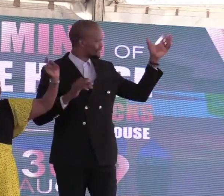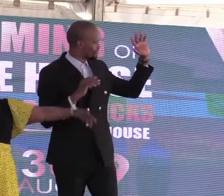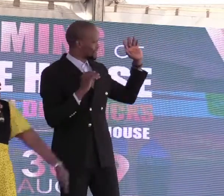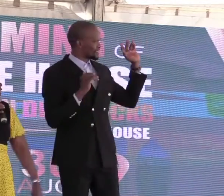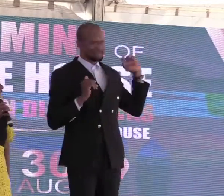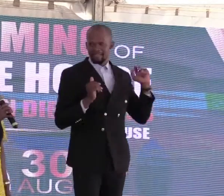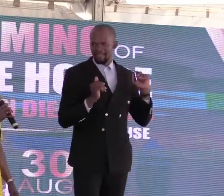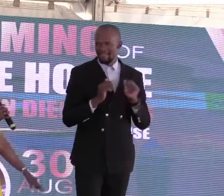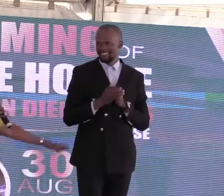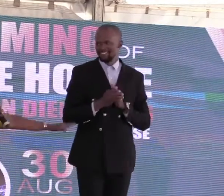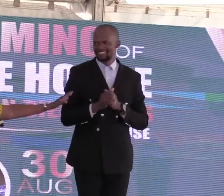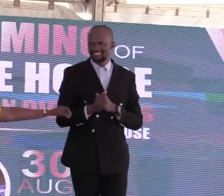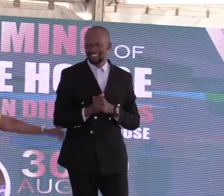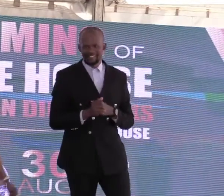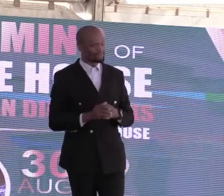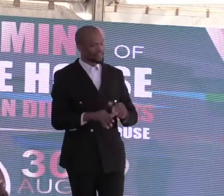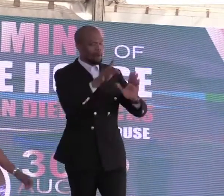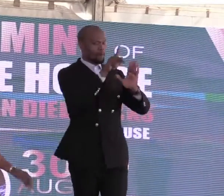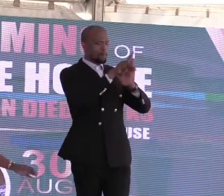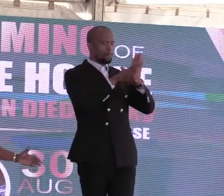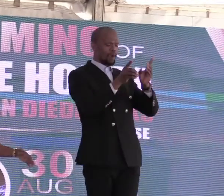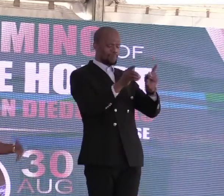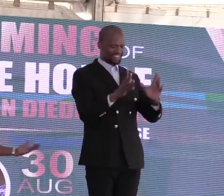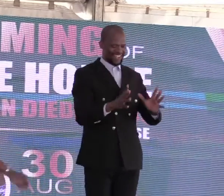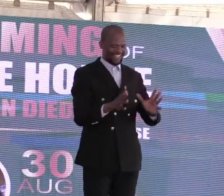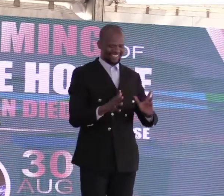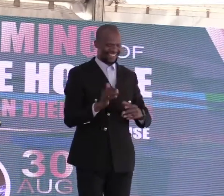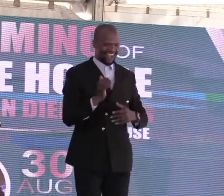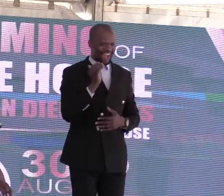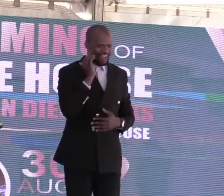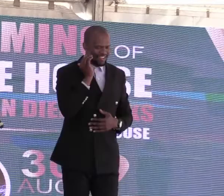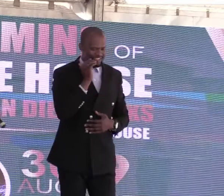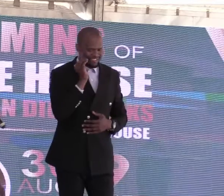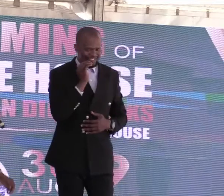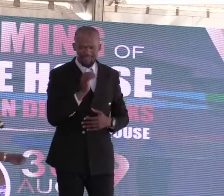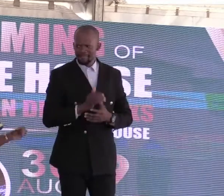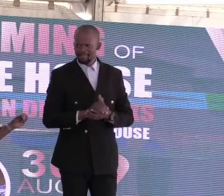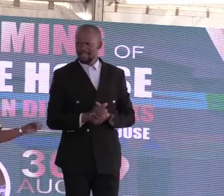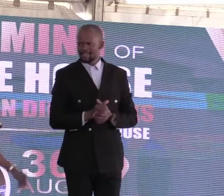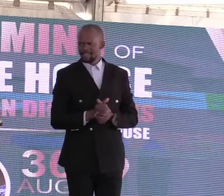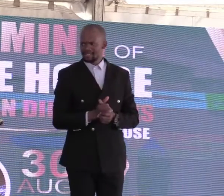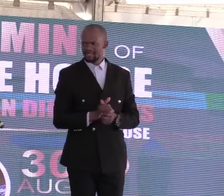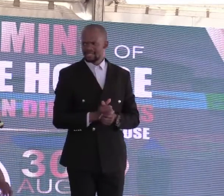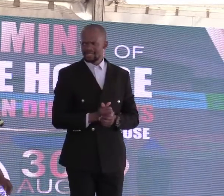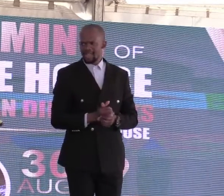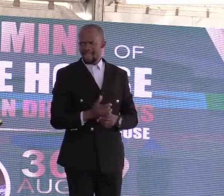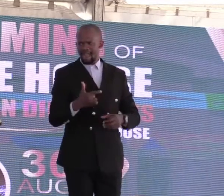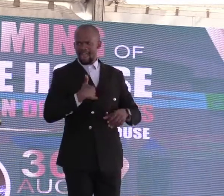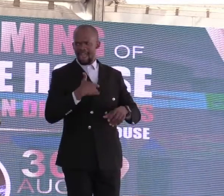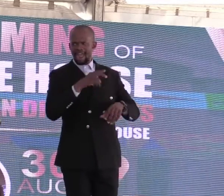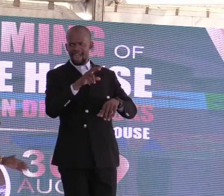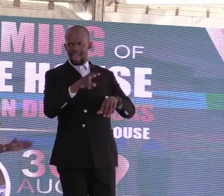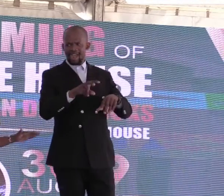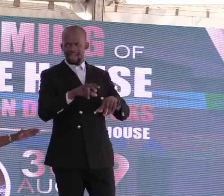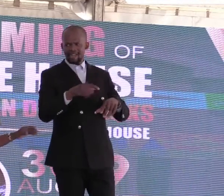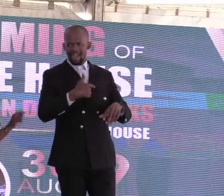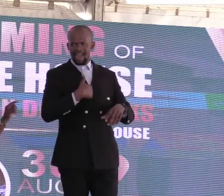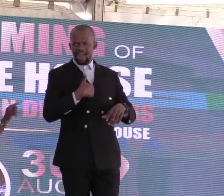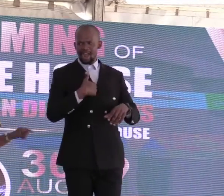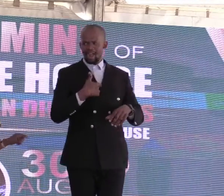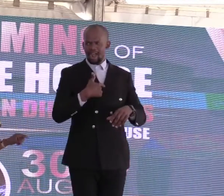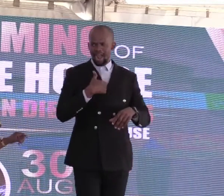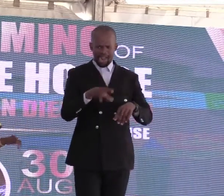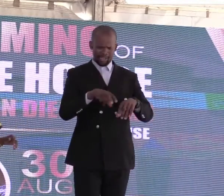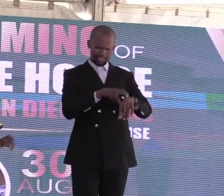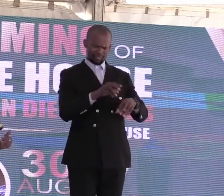show. Ms. Program Director, sorry, I'm an ex-educator, so I need to read again